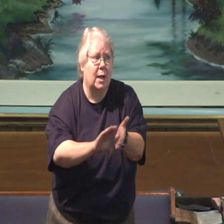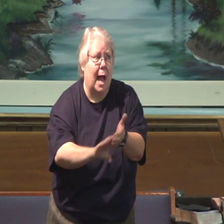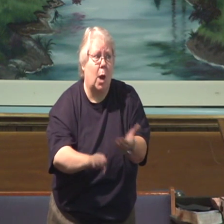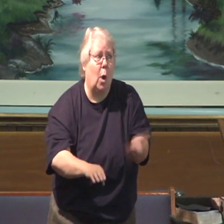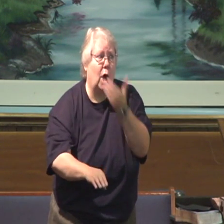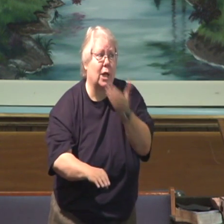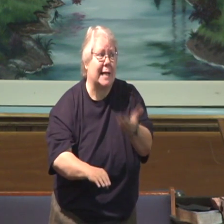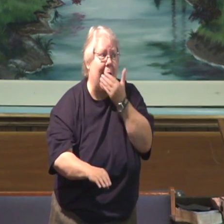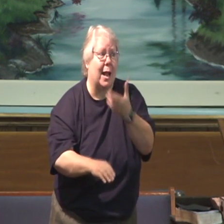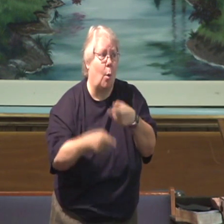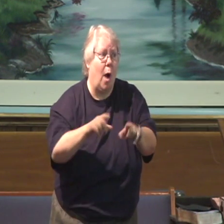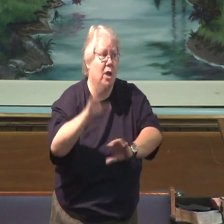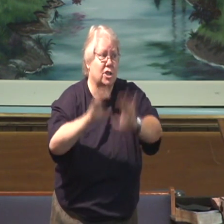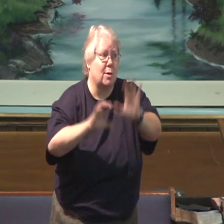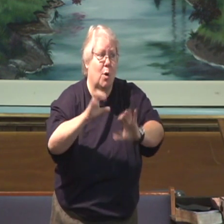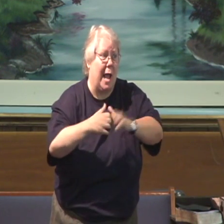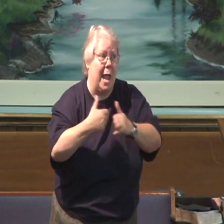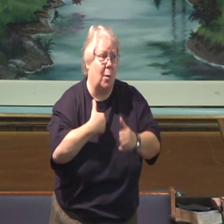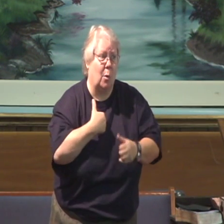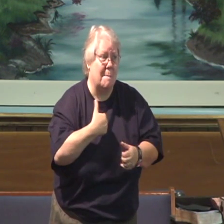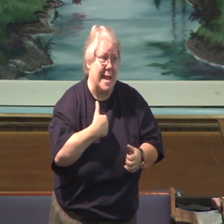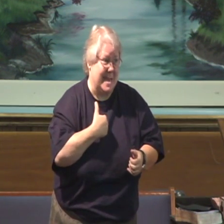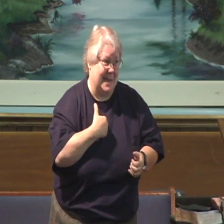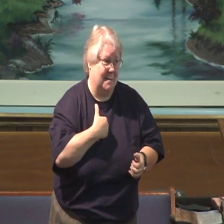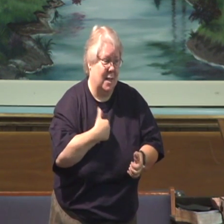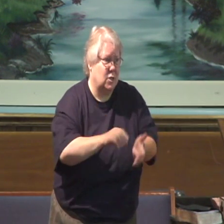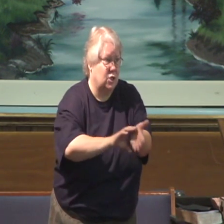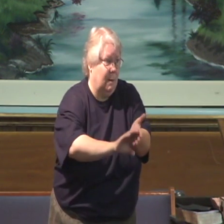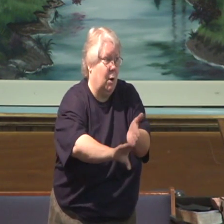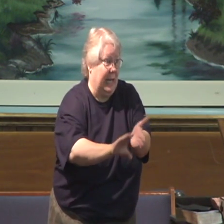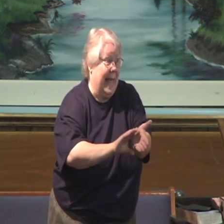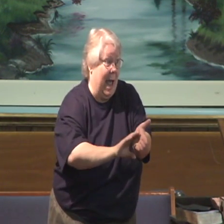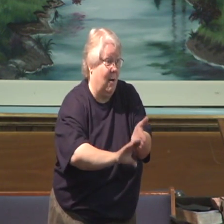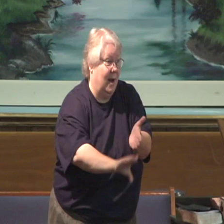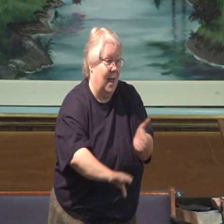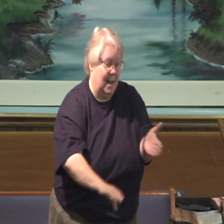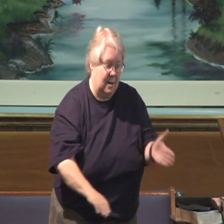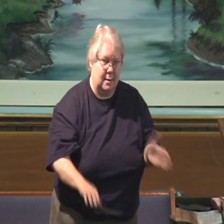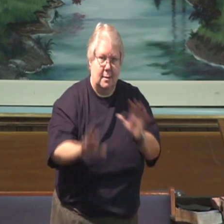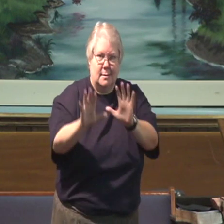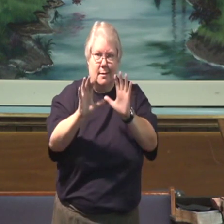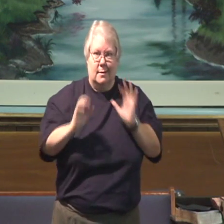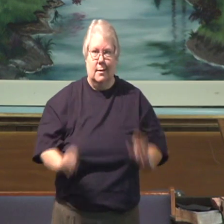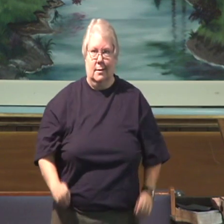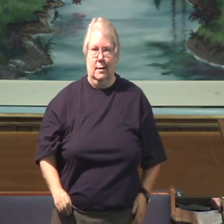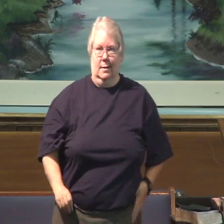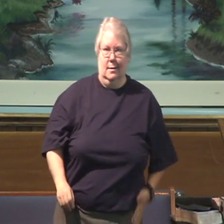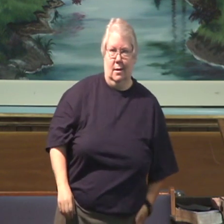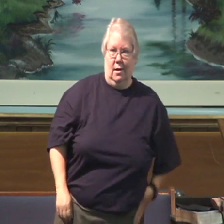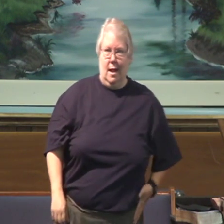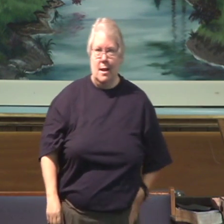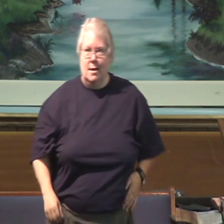Because I don't want her to take it while she's communicating with me. But she put it down. Good. All